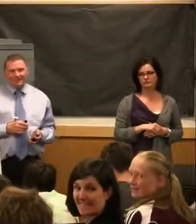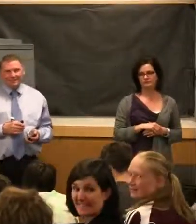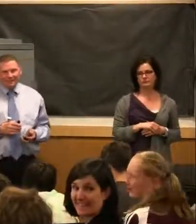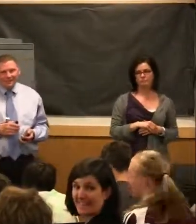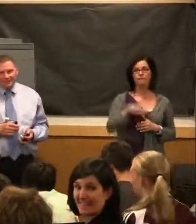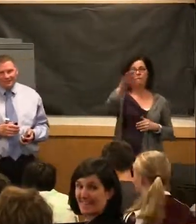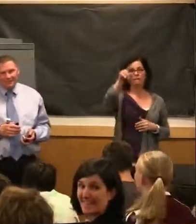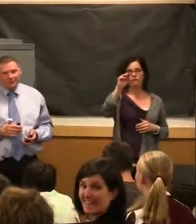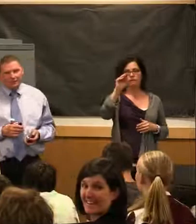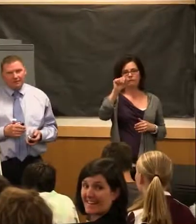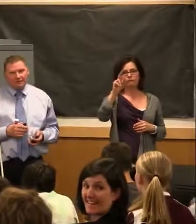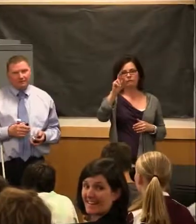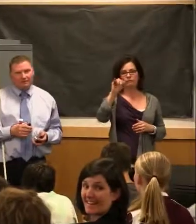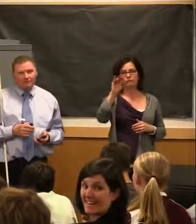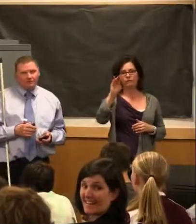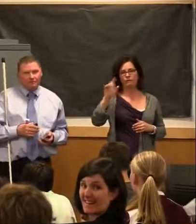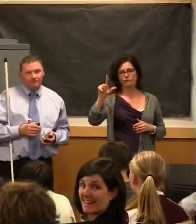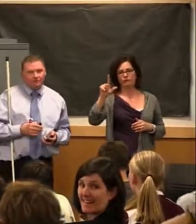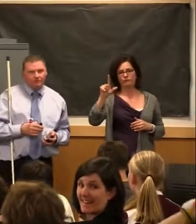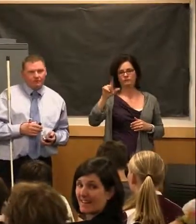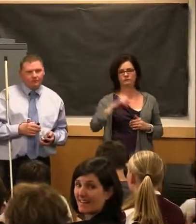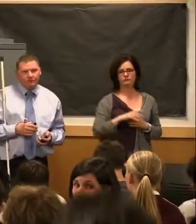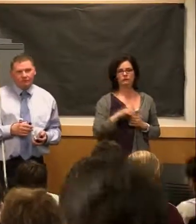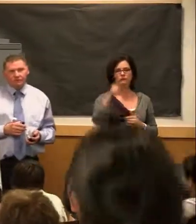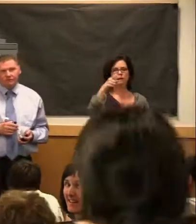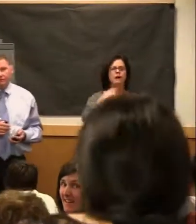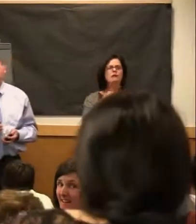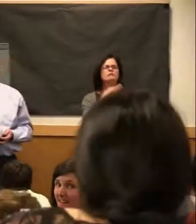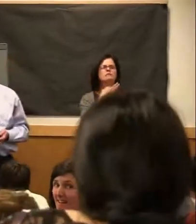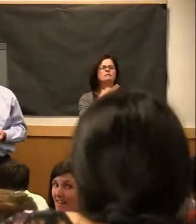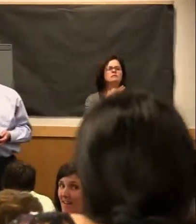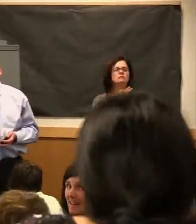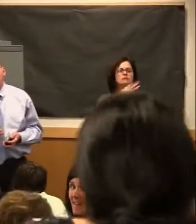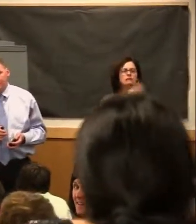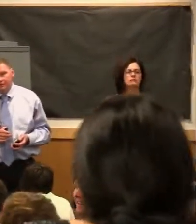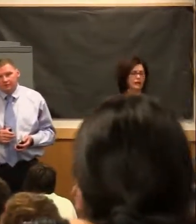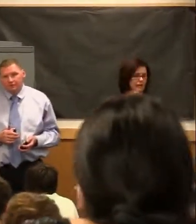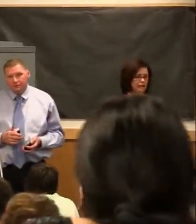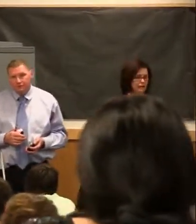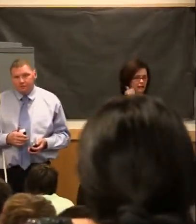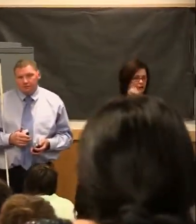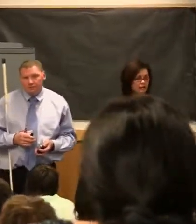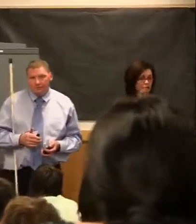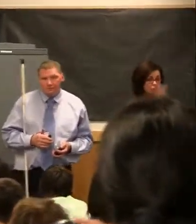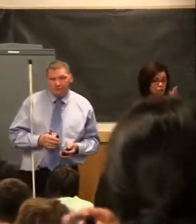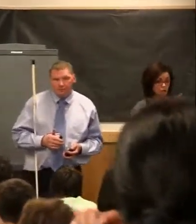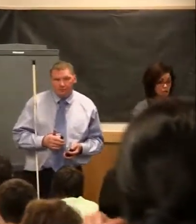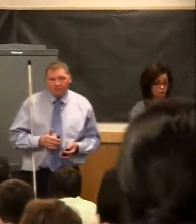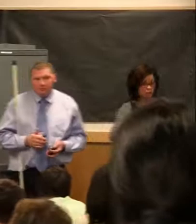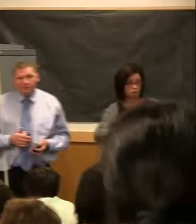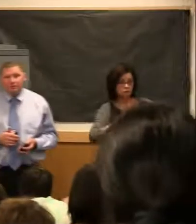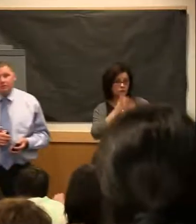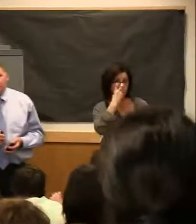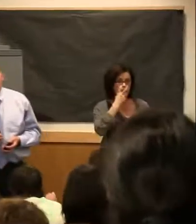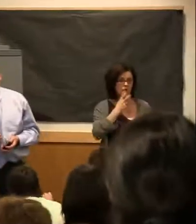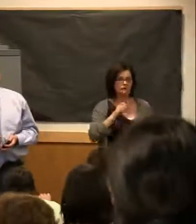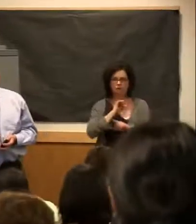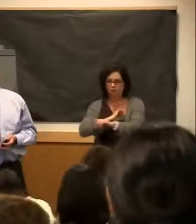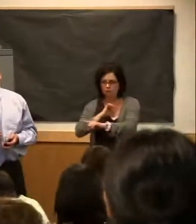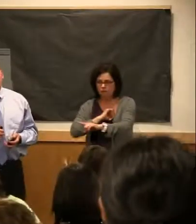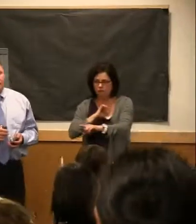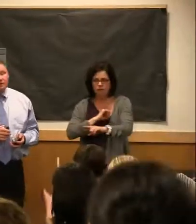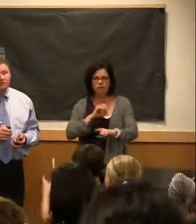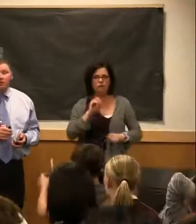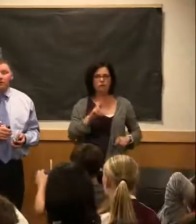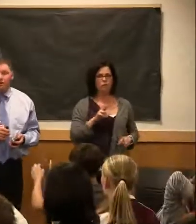Okay. Yeah, Maribel? I was just wondering if any of your children are also blind or hard of hearing?